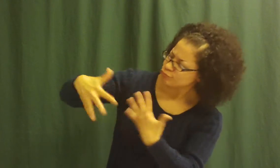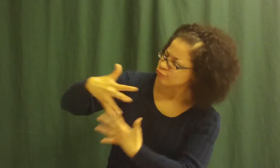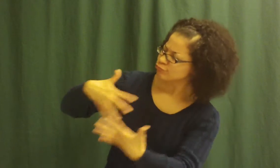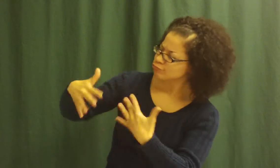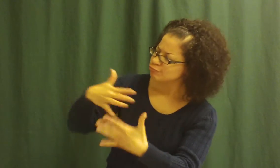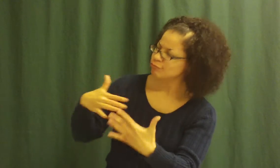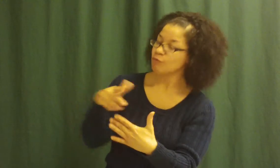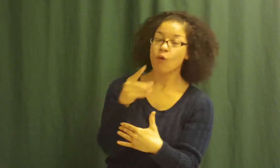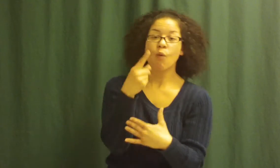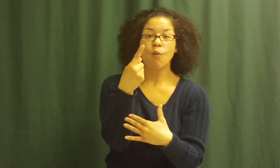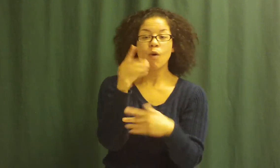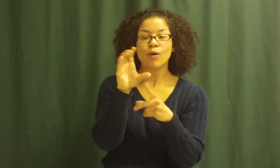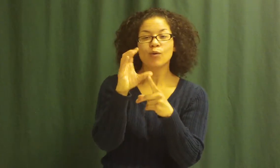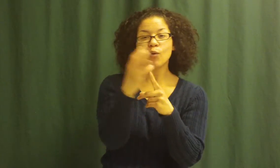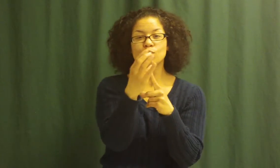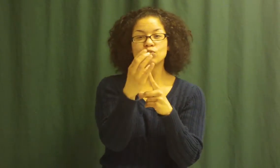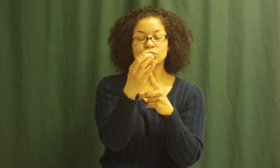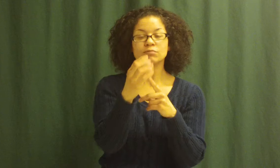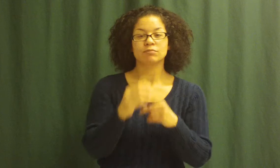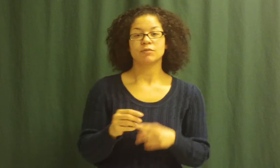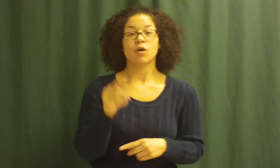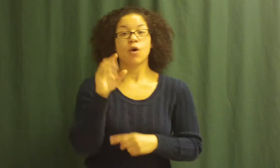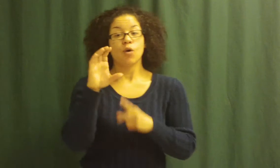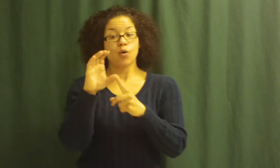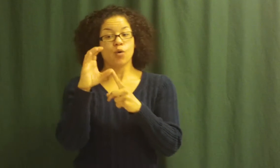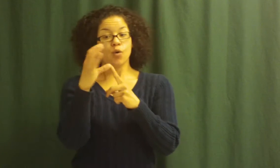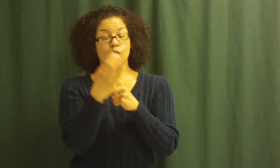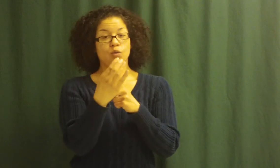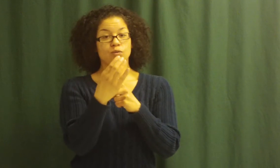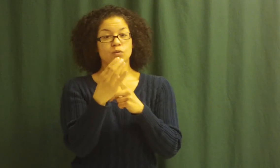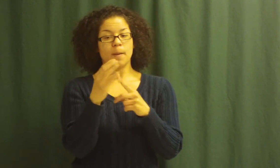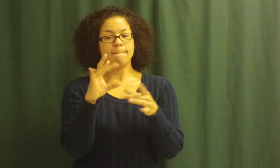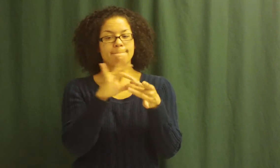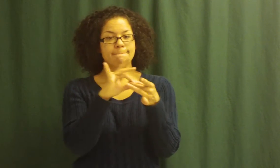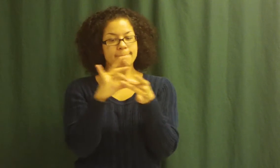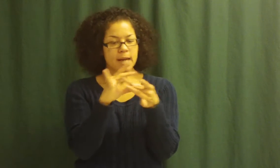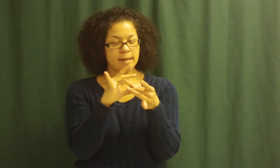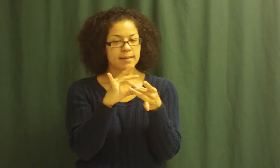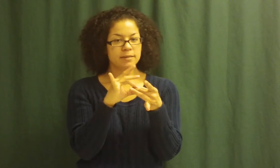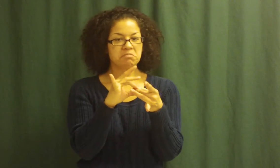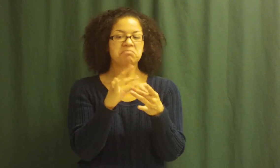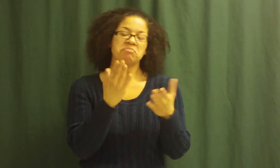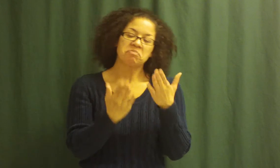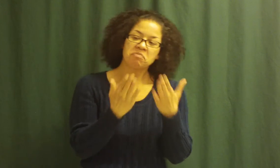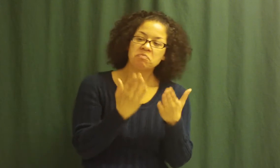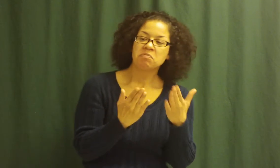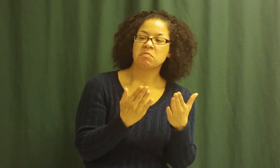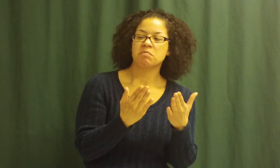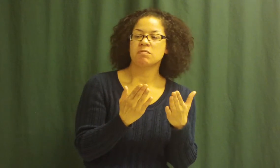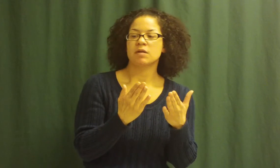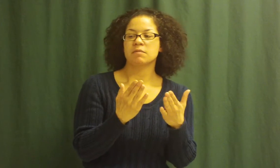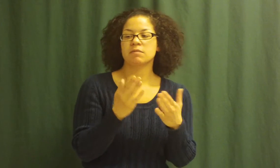The cultural bond may be ethnic or racial, based on